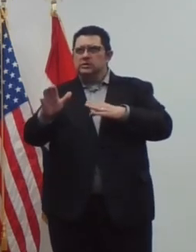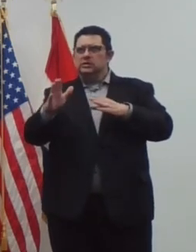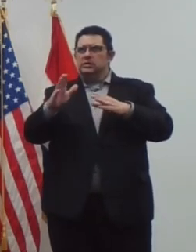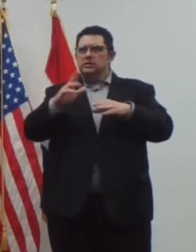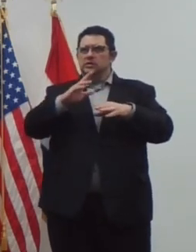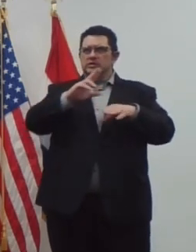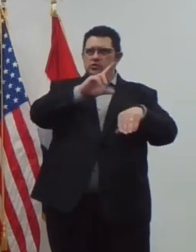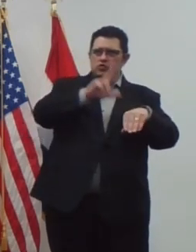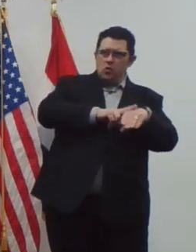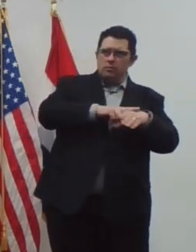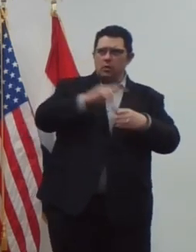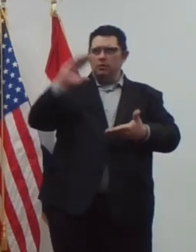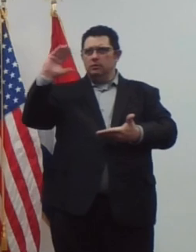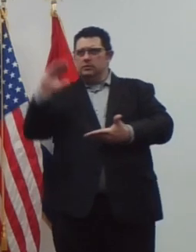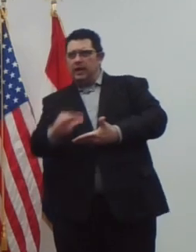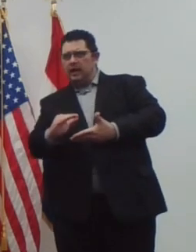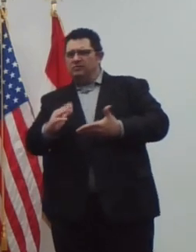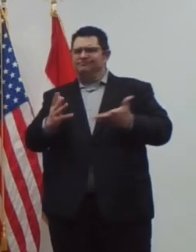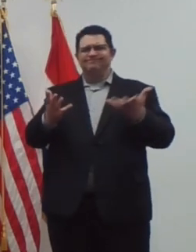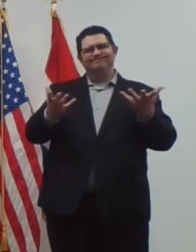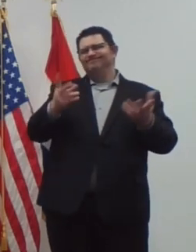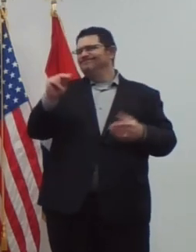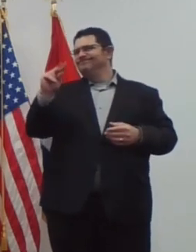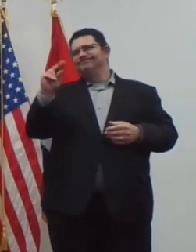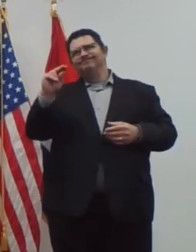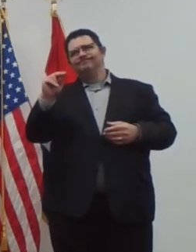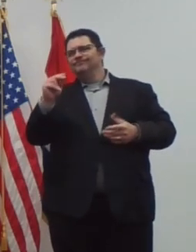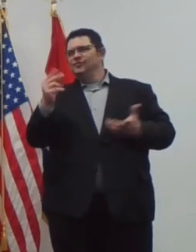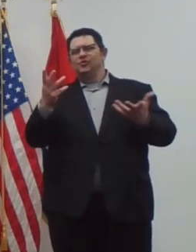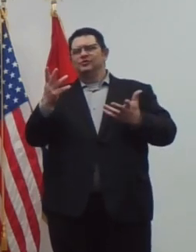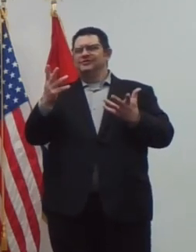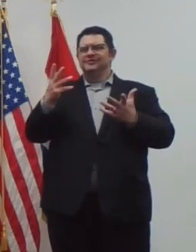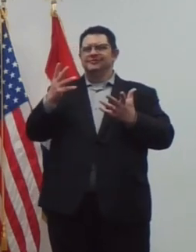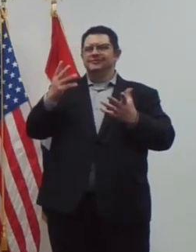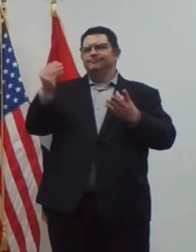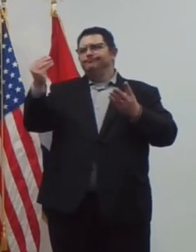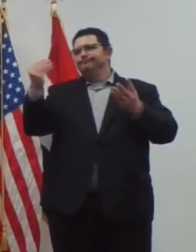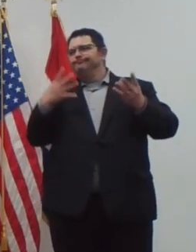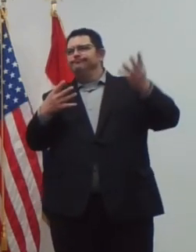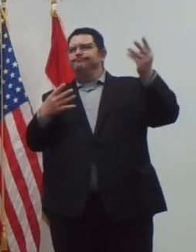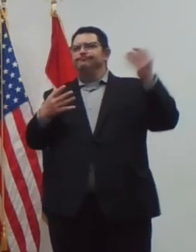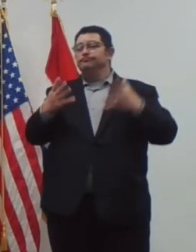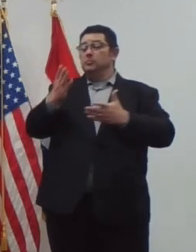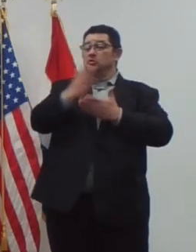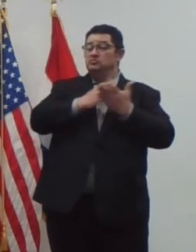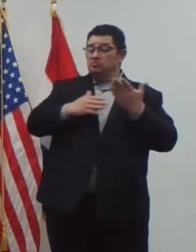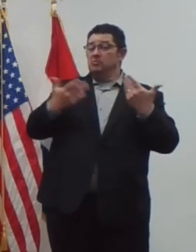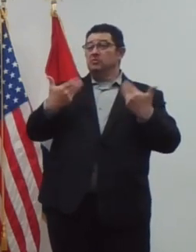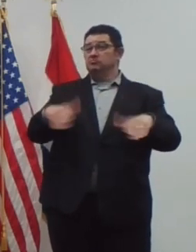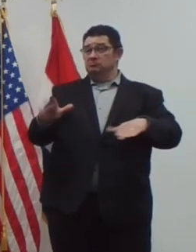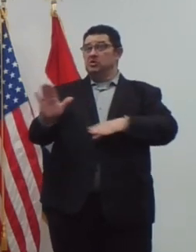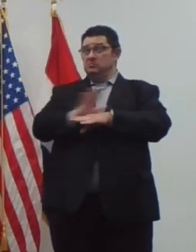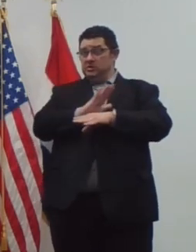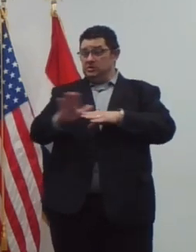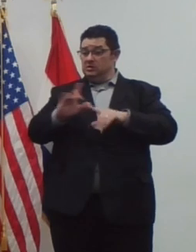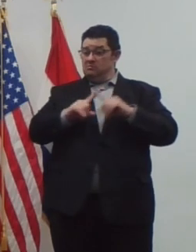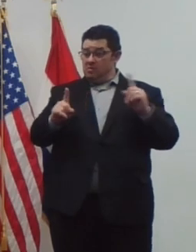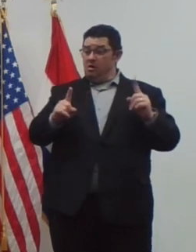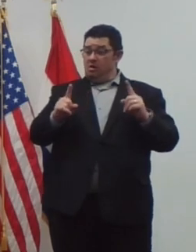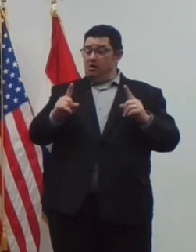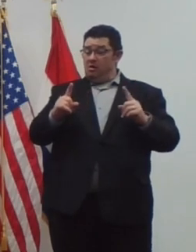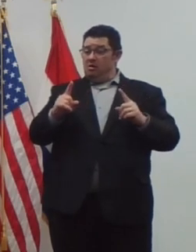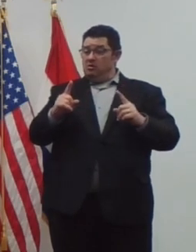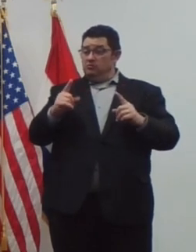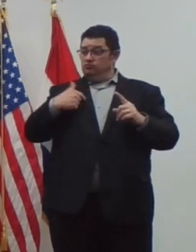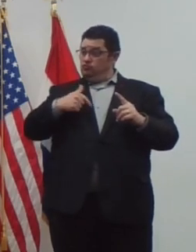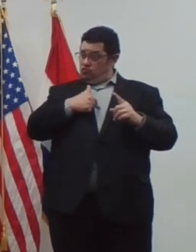normally? No, just anecdotal reports. Some have been pretty busy, but we've had widespread report that the businesses are